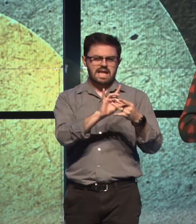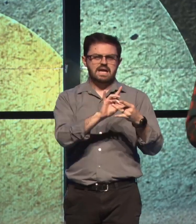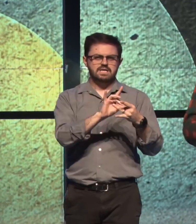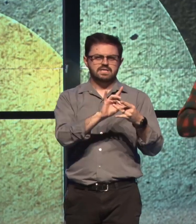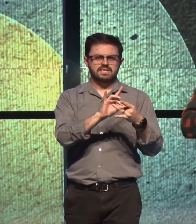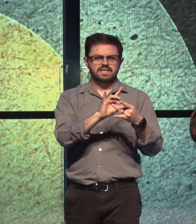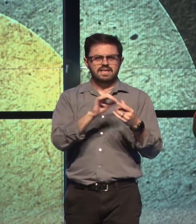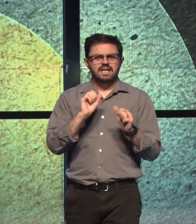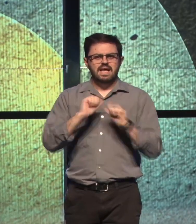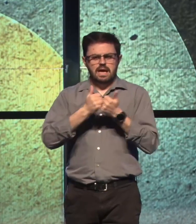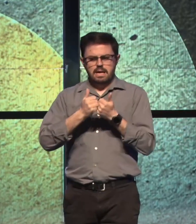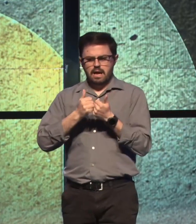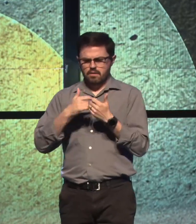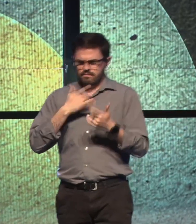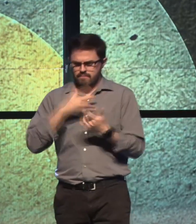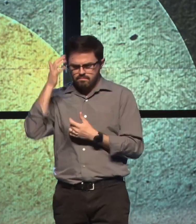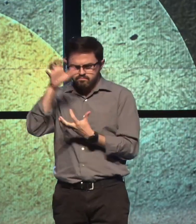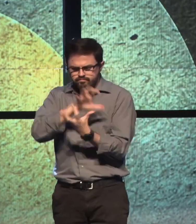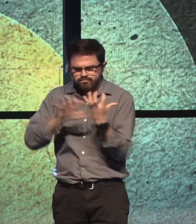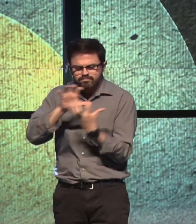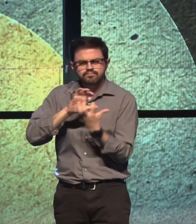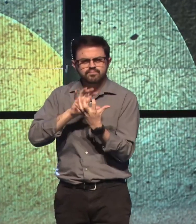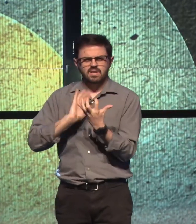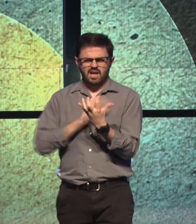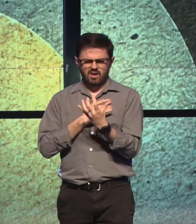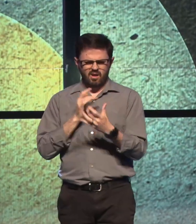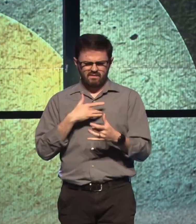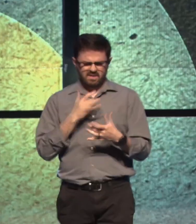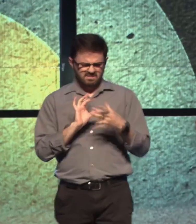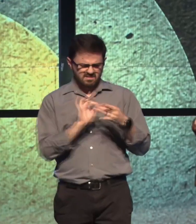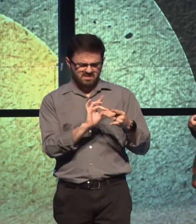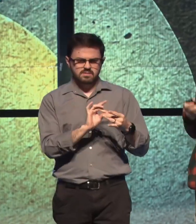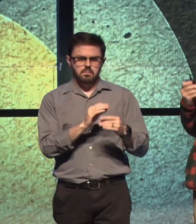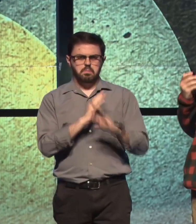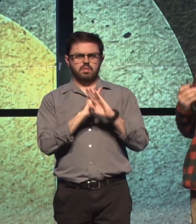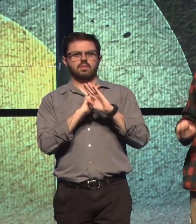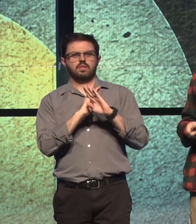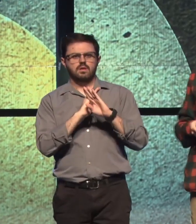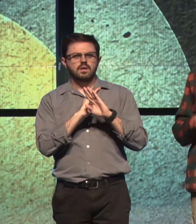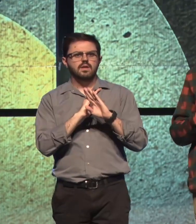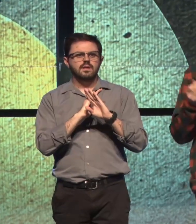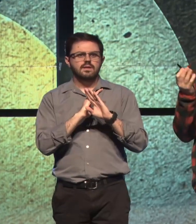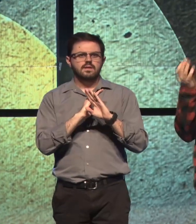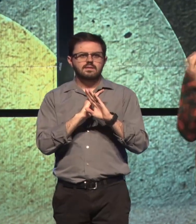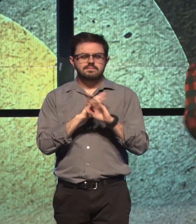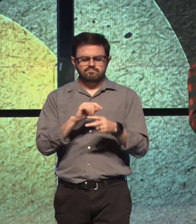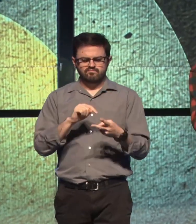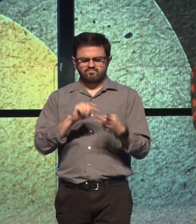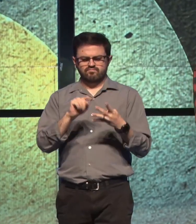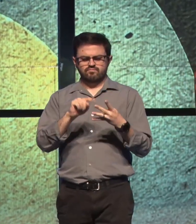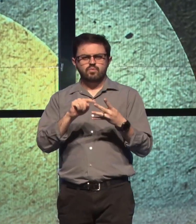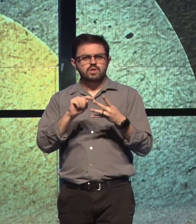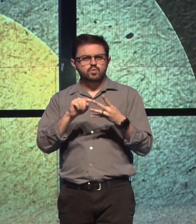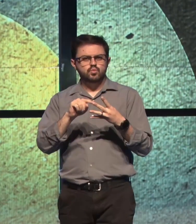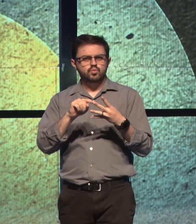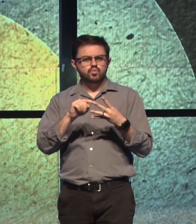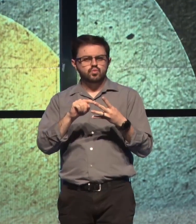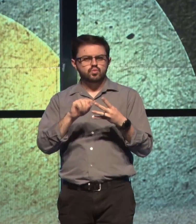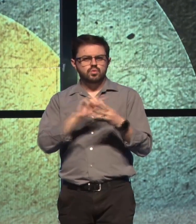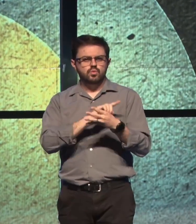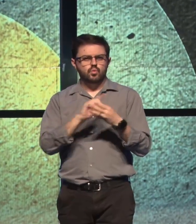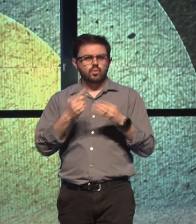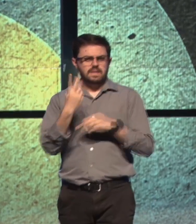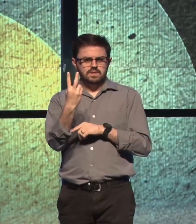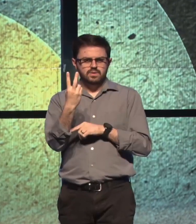And so this series is all about clarity around what we share. And in week 2, we talked about that there is a power that comes